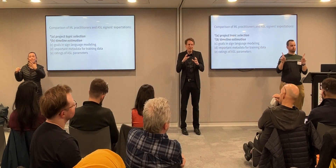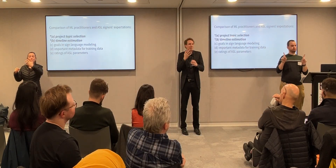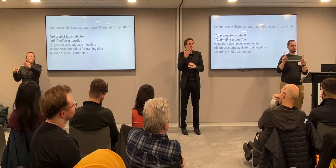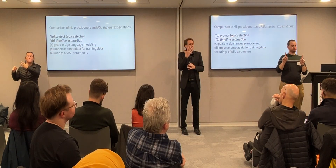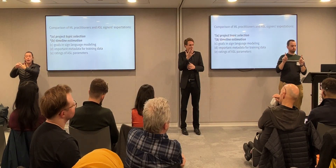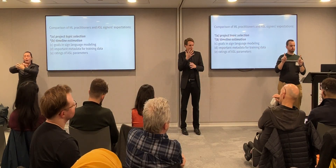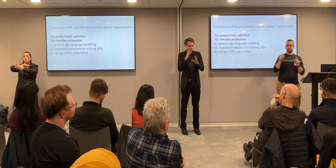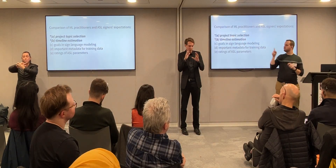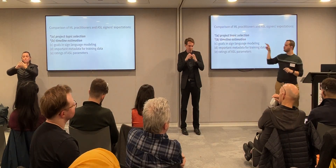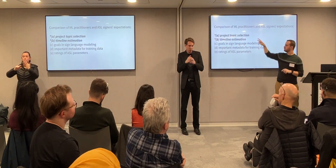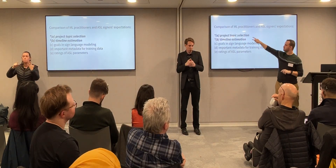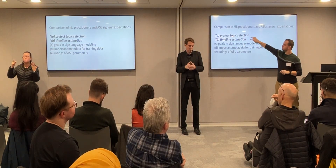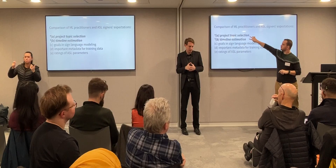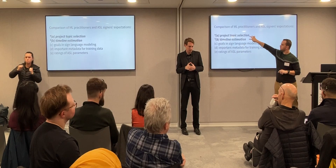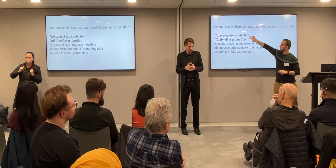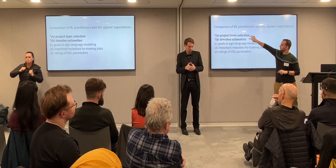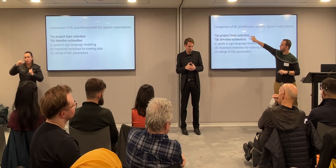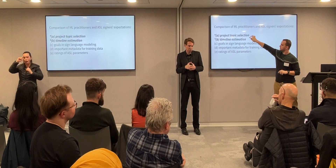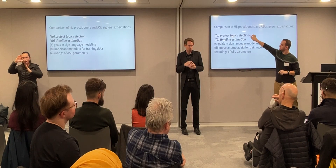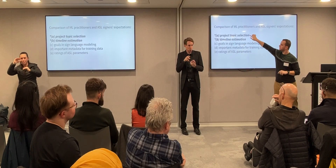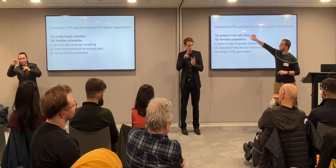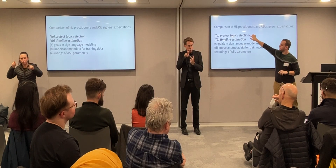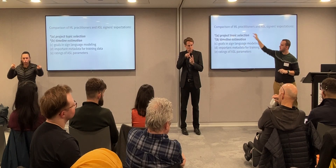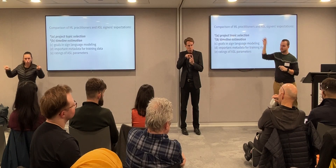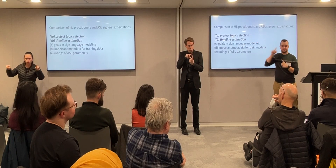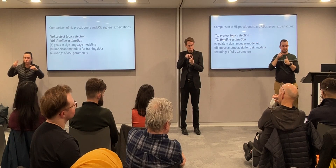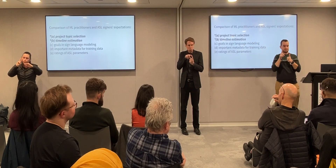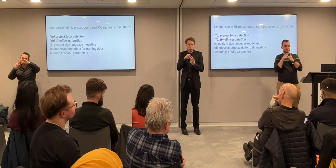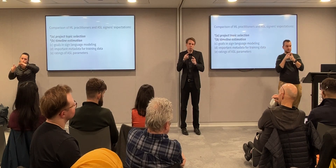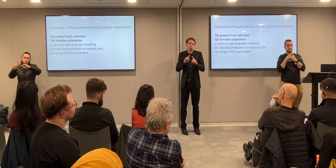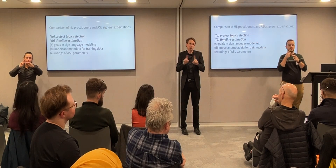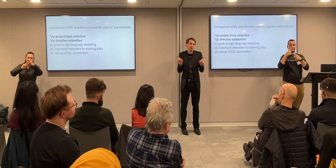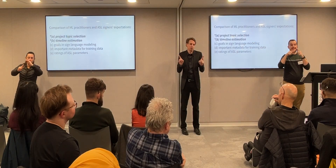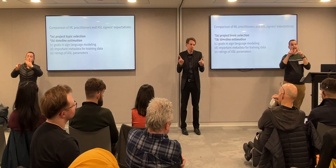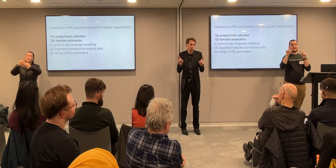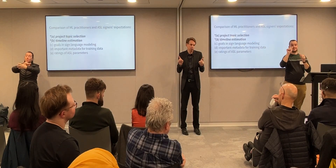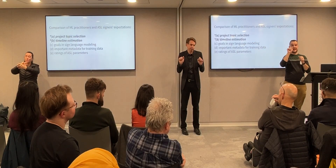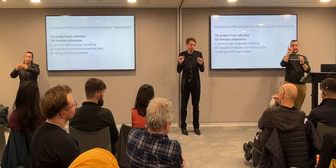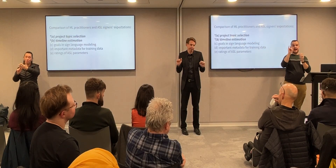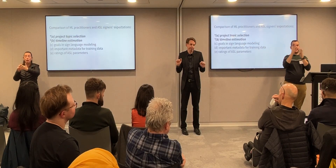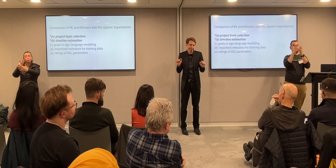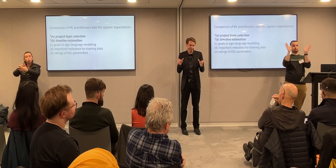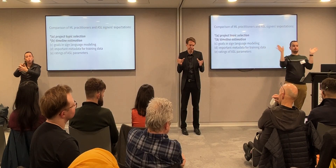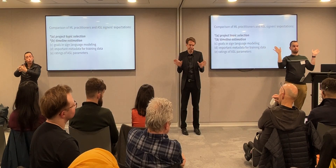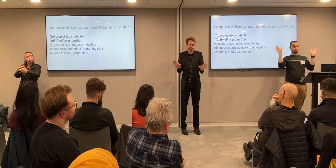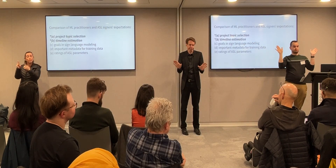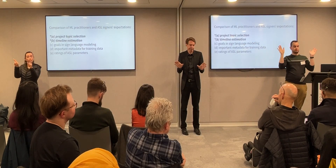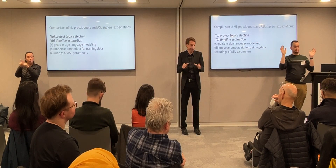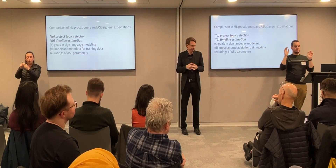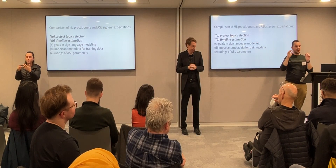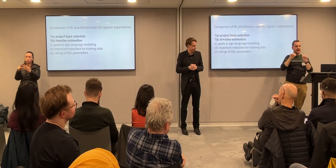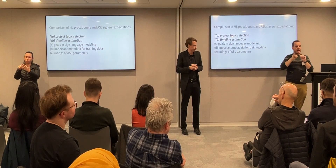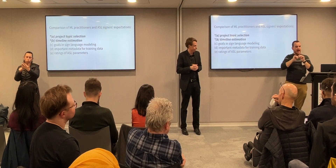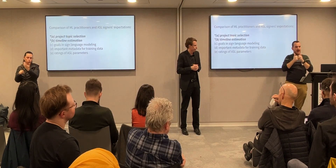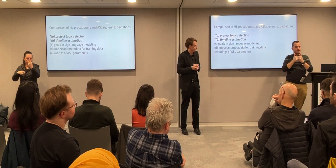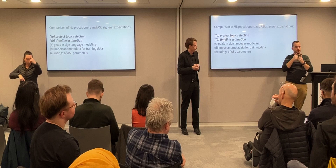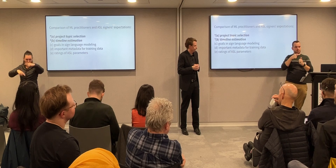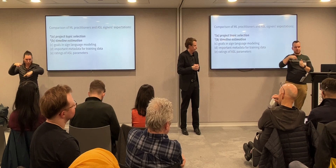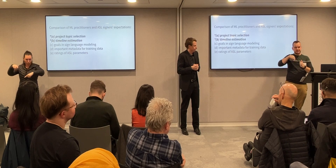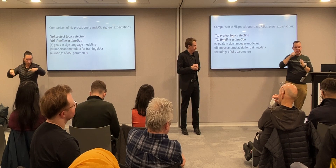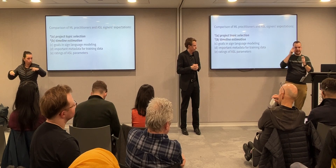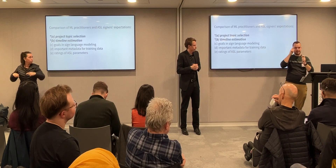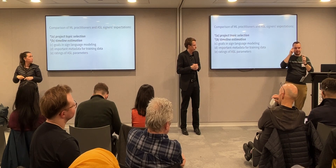that 2 of these categories were largely very different. The first one, looking at